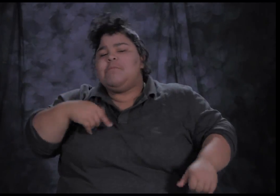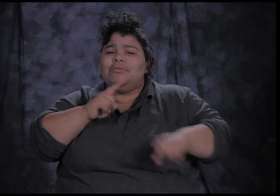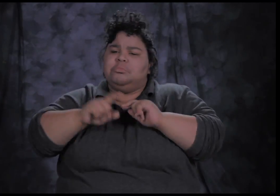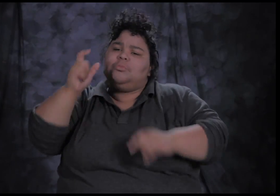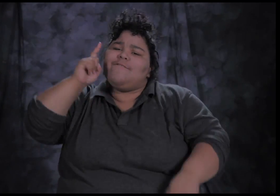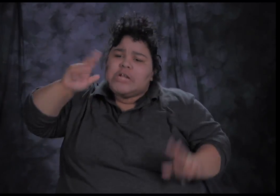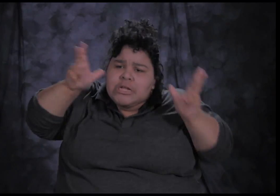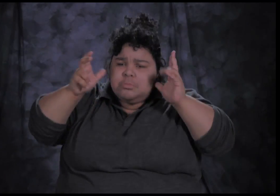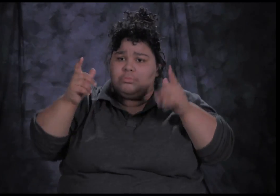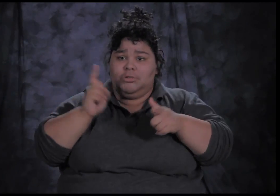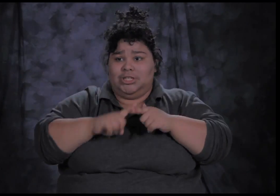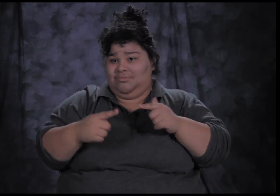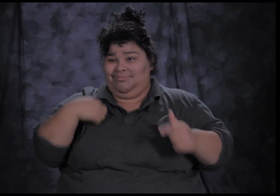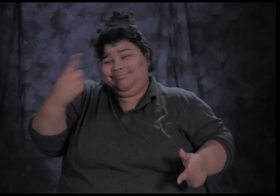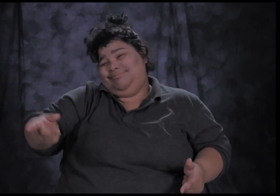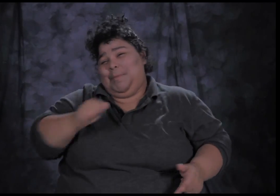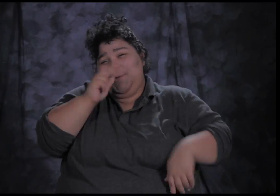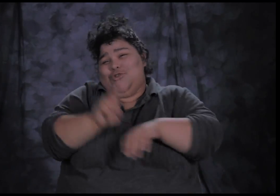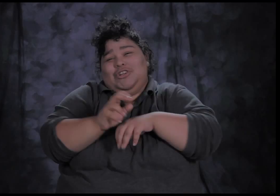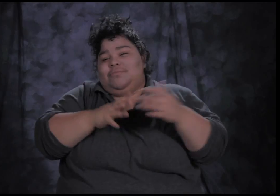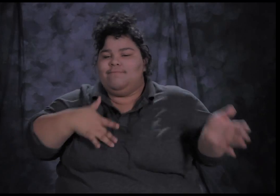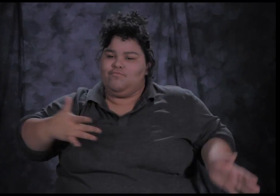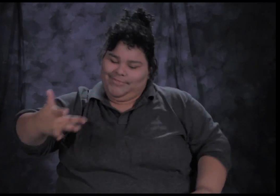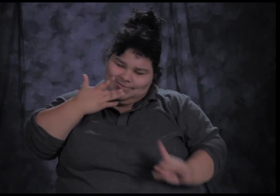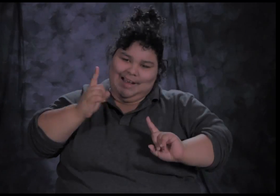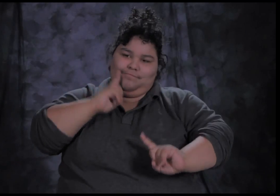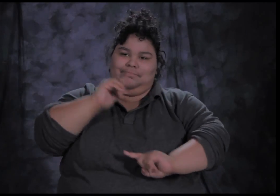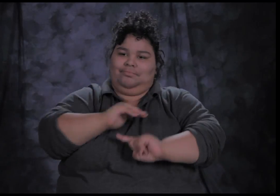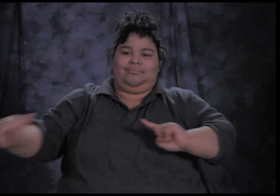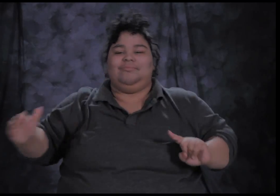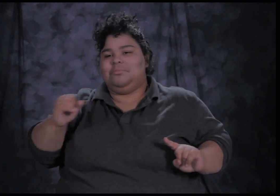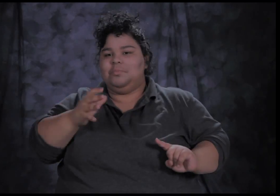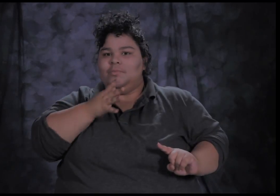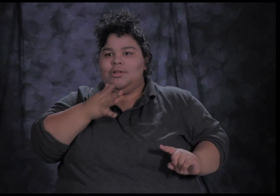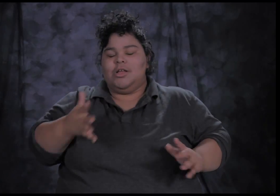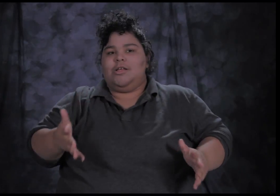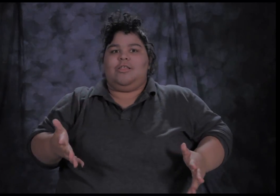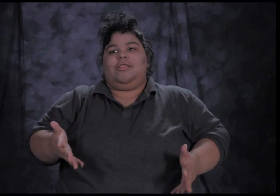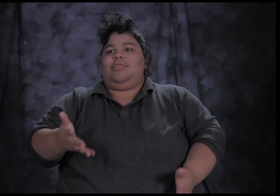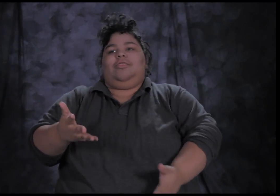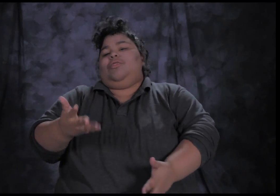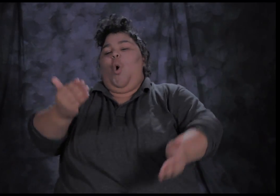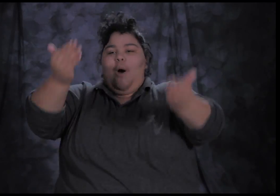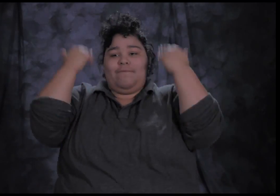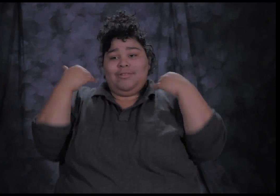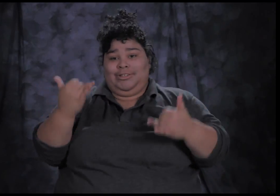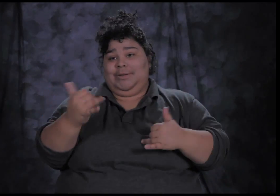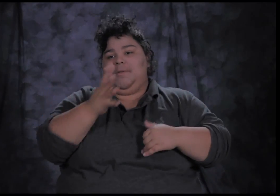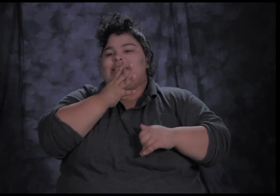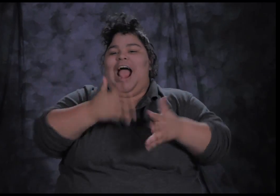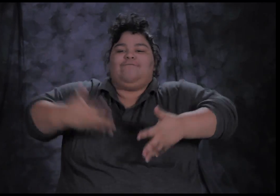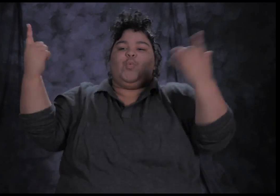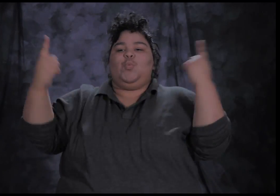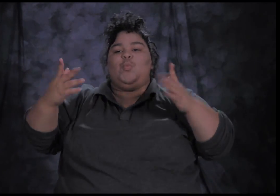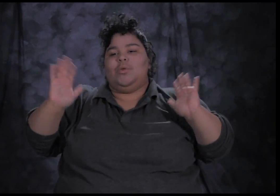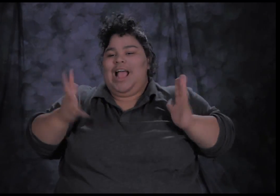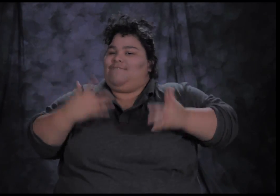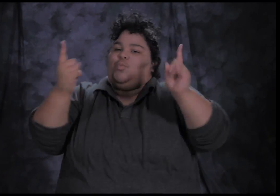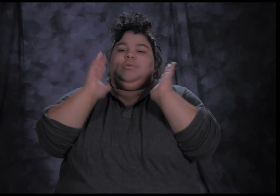me alone from then on. I don't know if she accepted the fact that I was deaf or just didn't understand it, but she started learning a little bit of sign language.